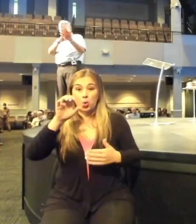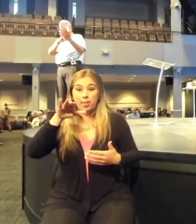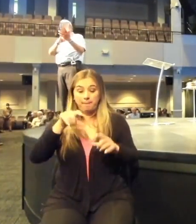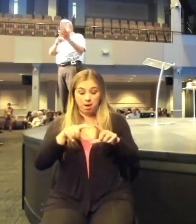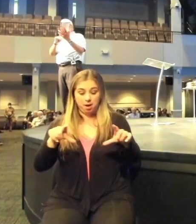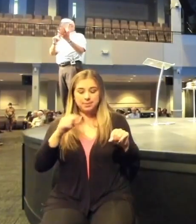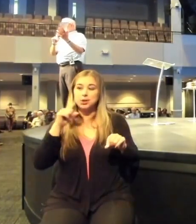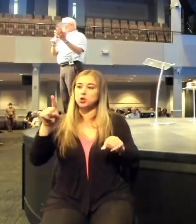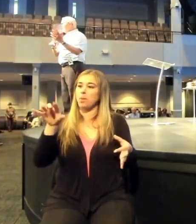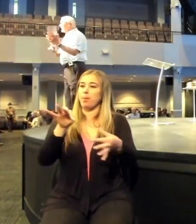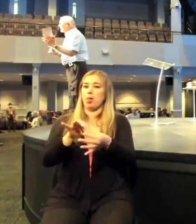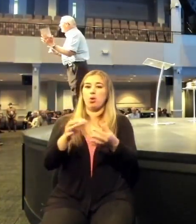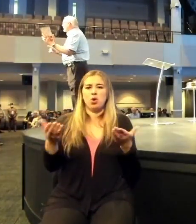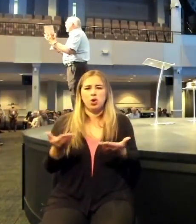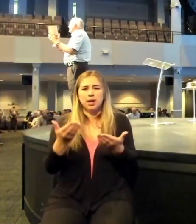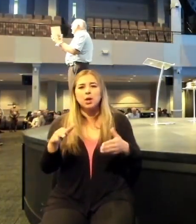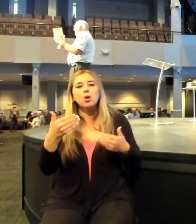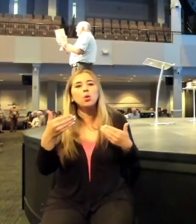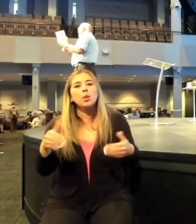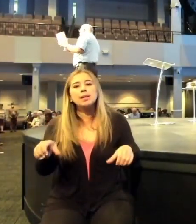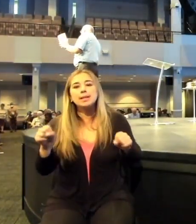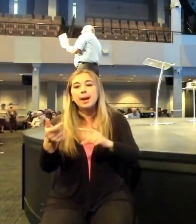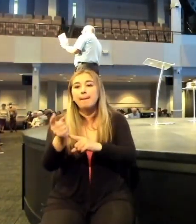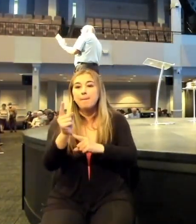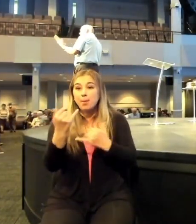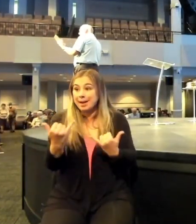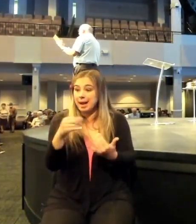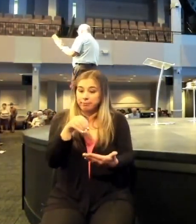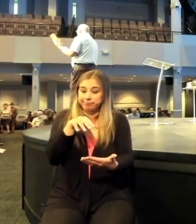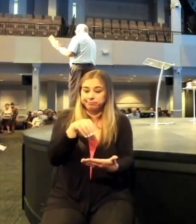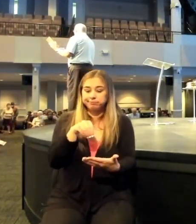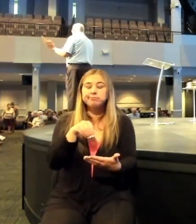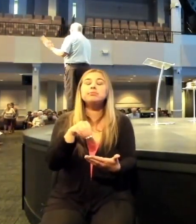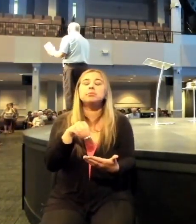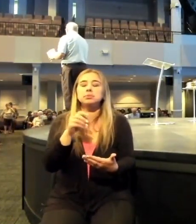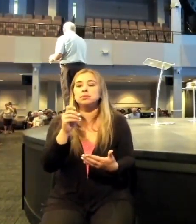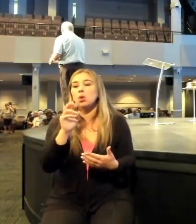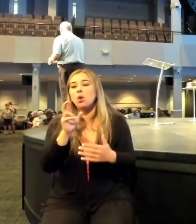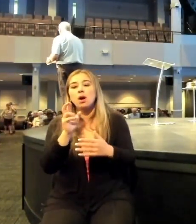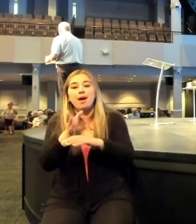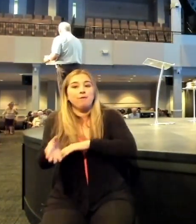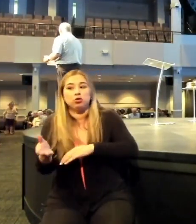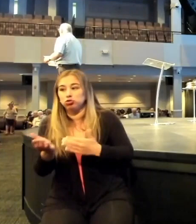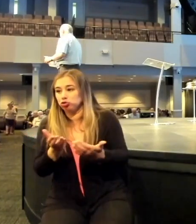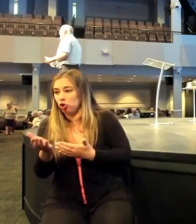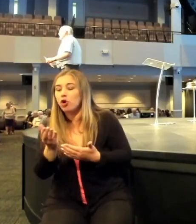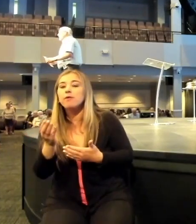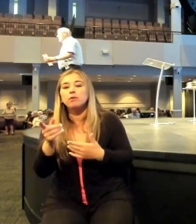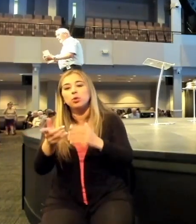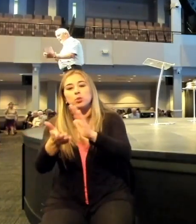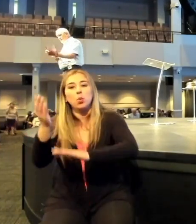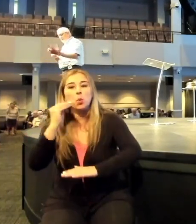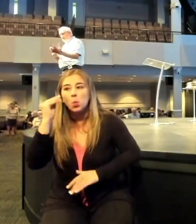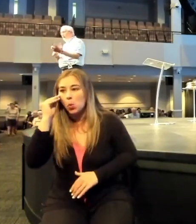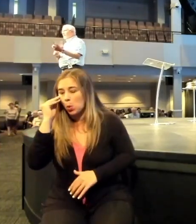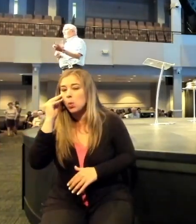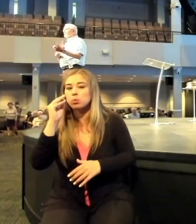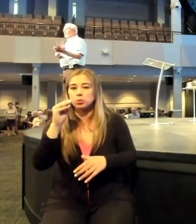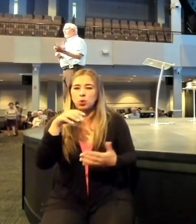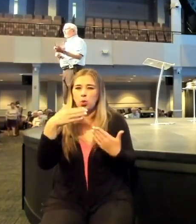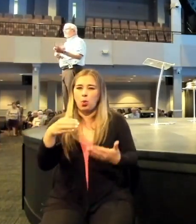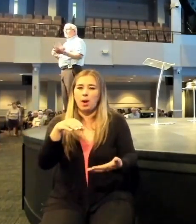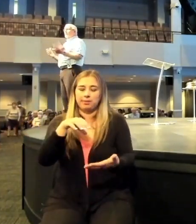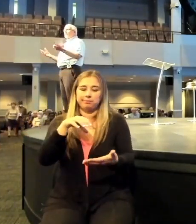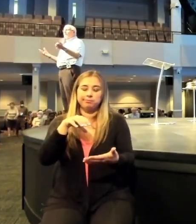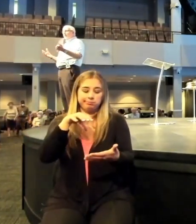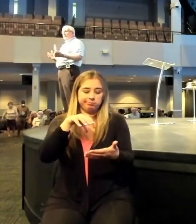It says you belong here. Take a moment either now or during the service or maybe after the service when you head home today and just scan that